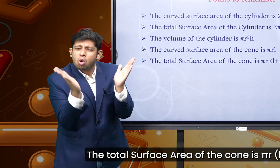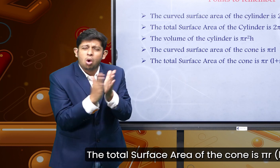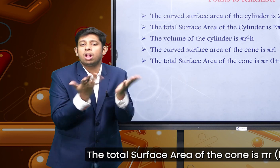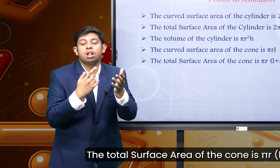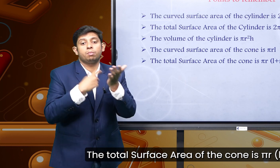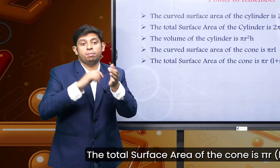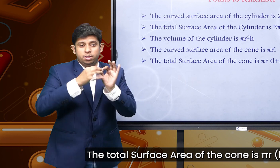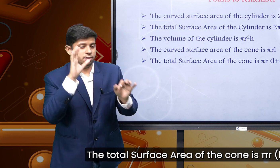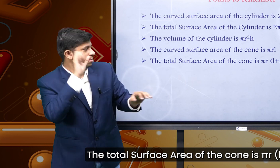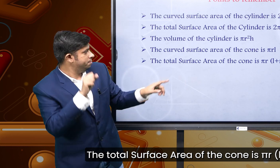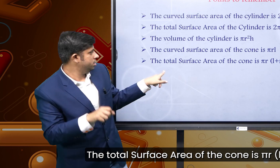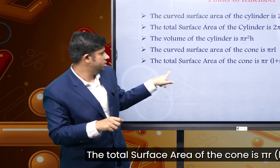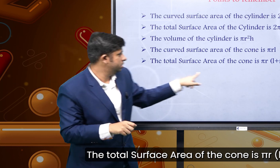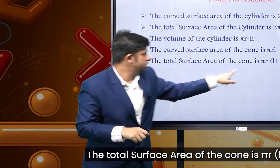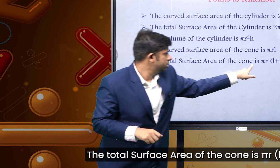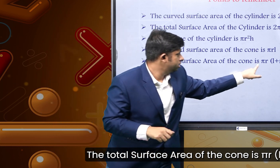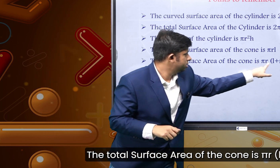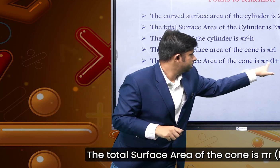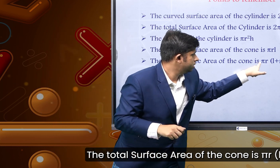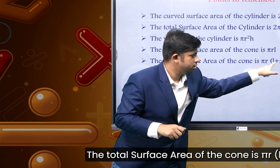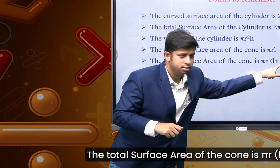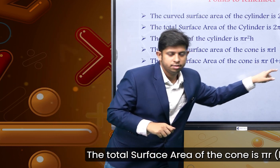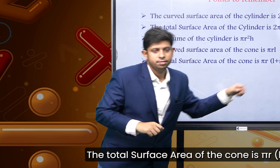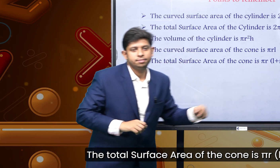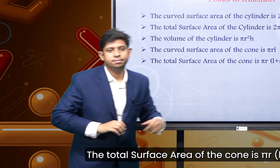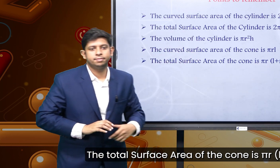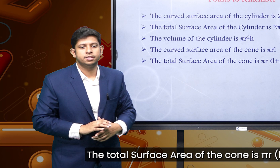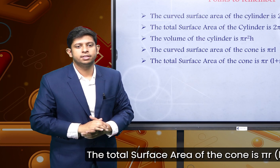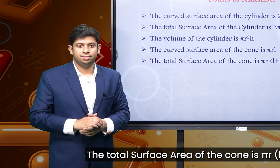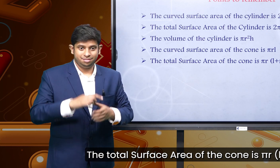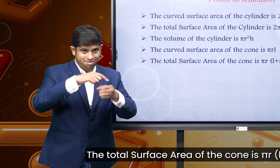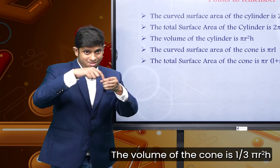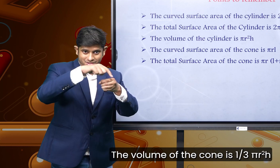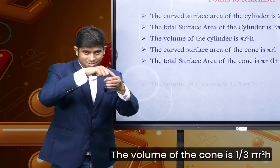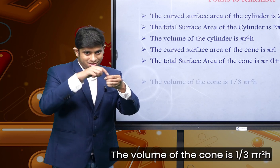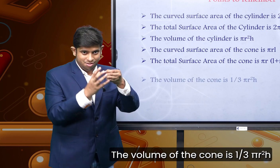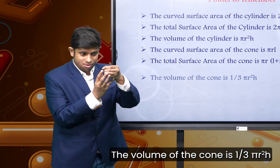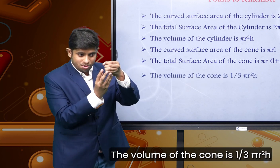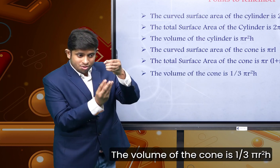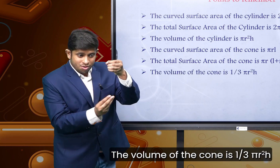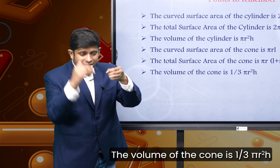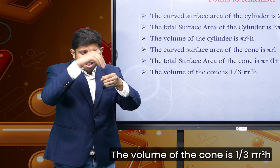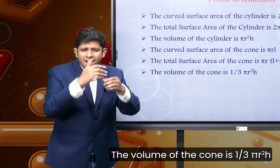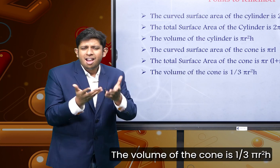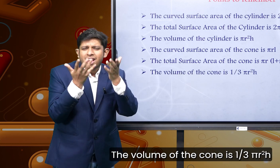plus r. The volume of the cone is 1 by 3